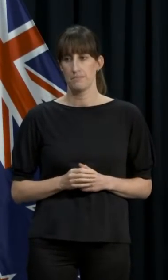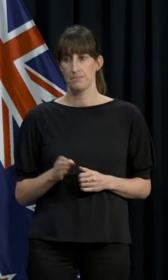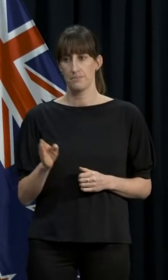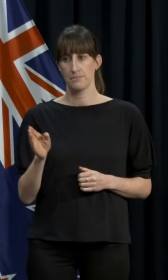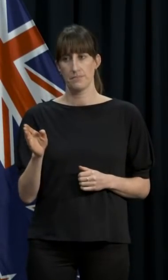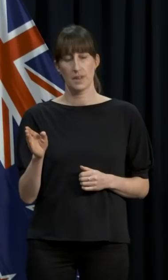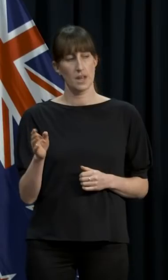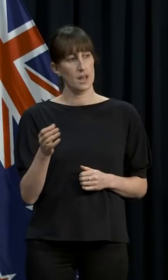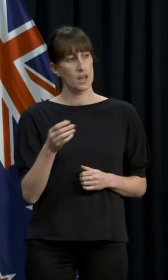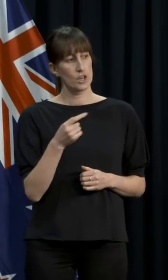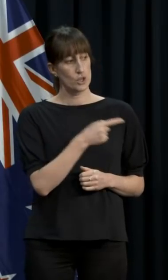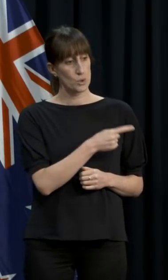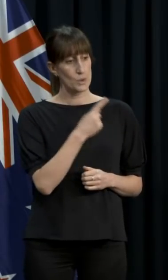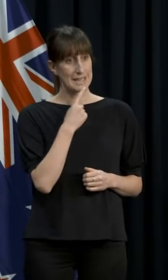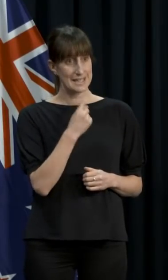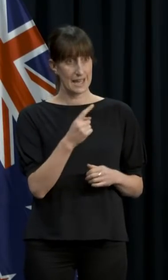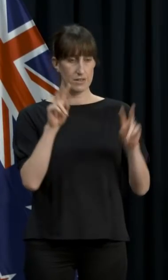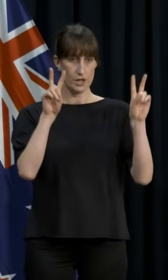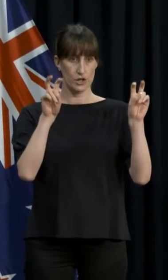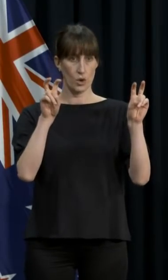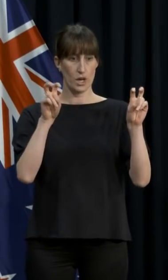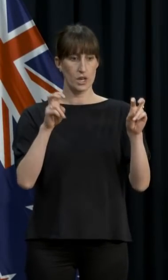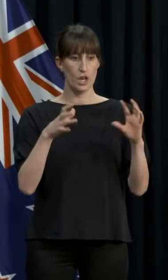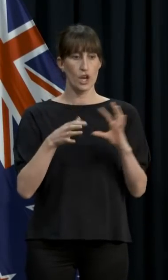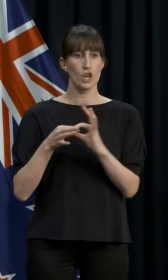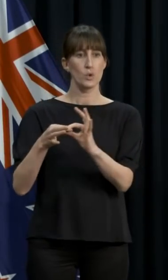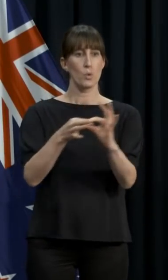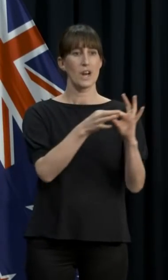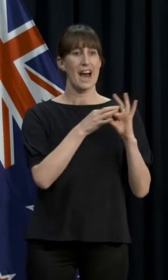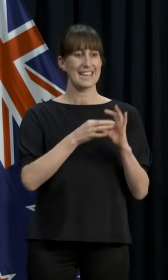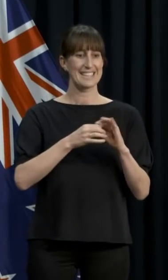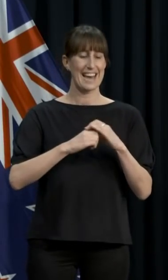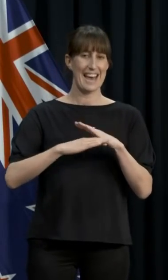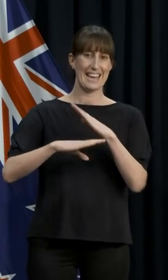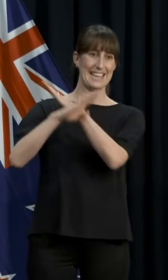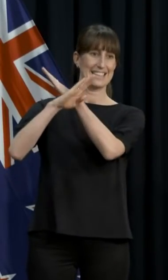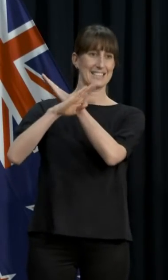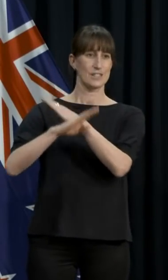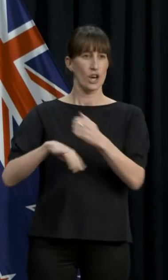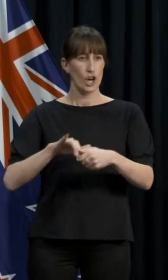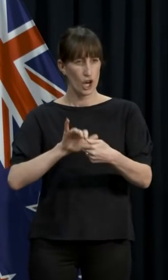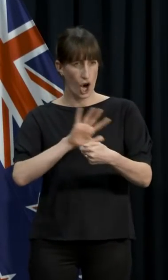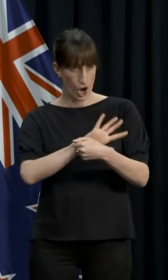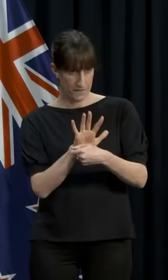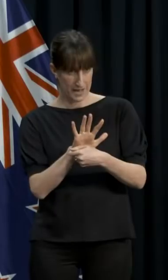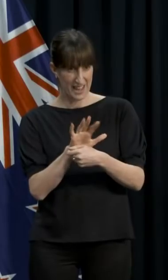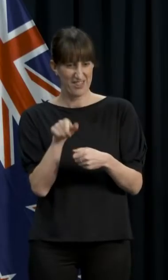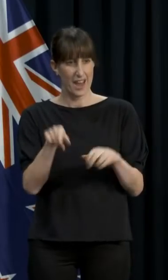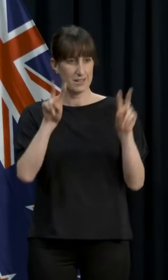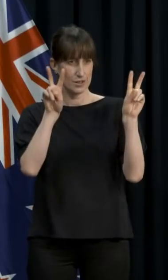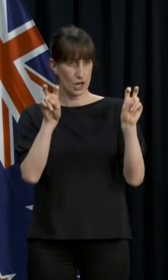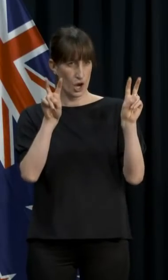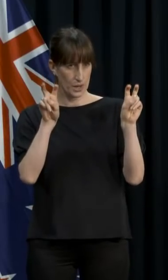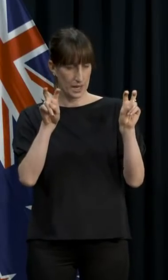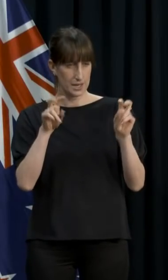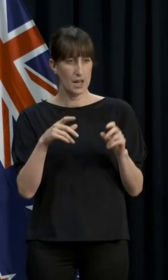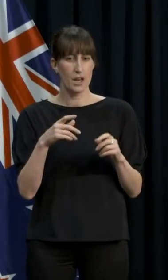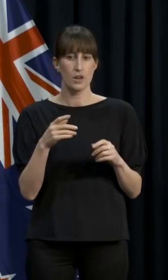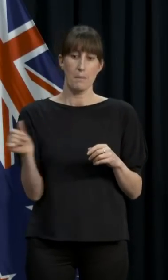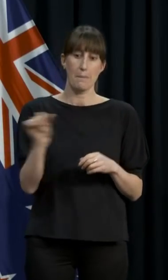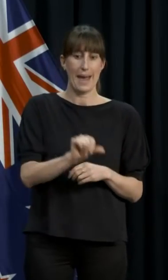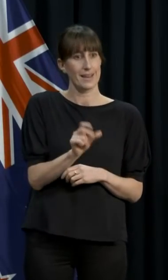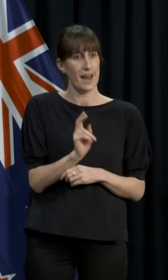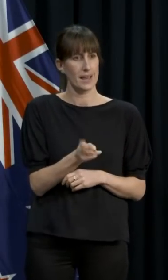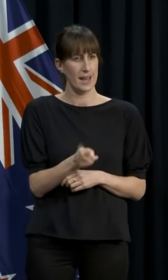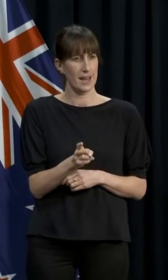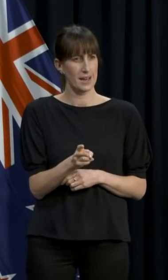slogan to unite against COVID again. What was the reason behind it? Is there something happening in the background that you're worried it might be community transmission,